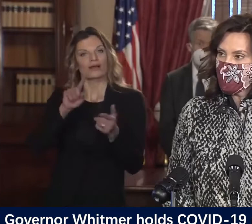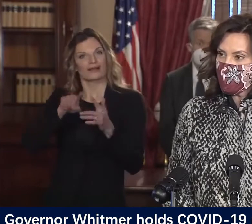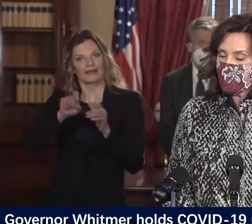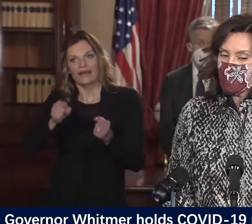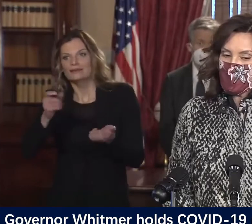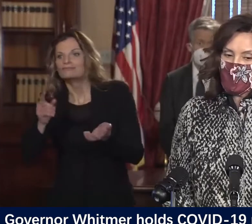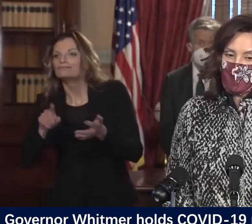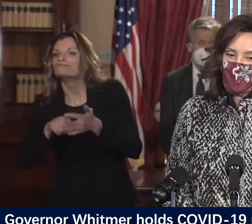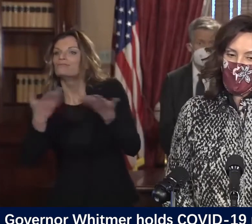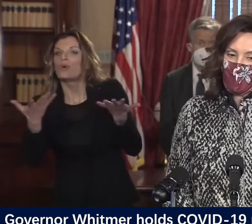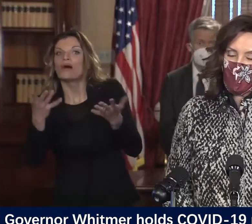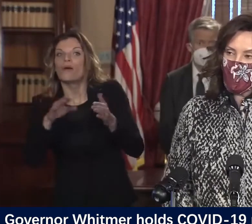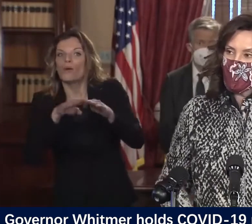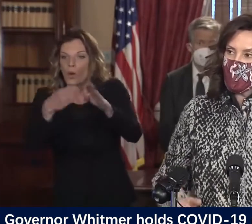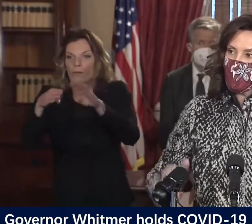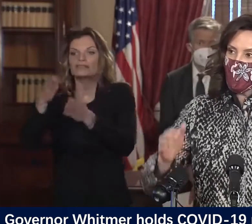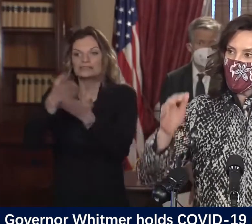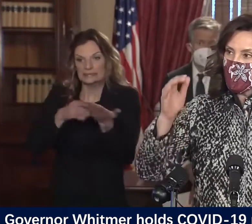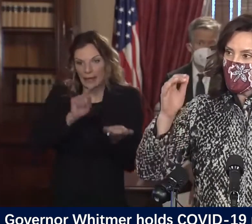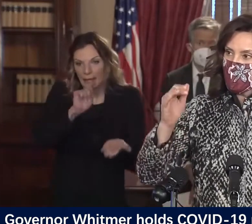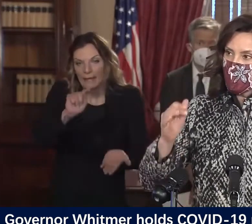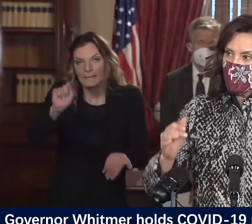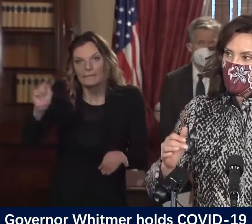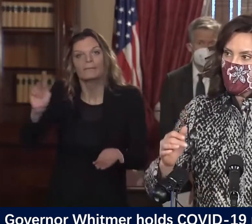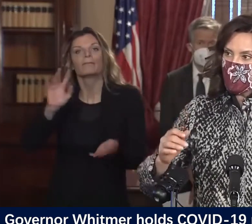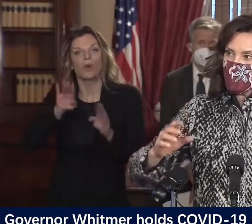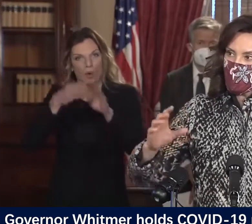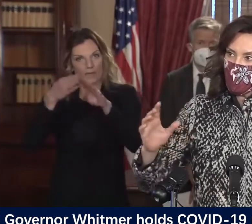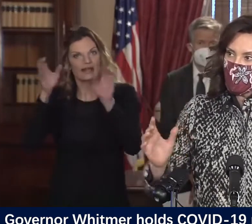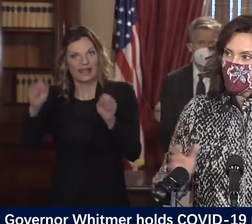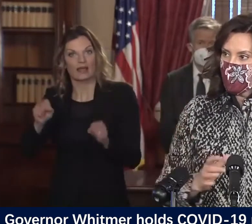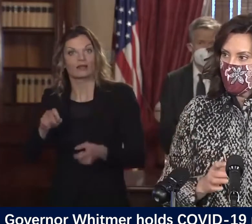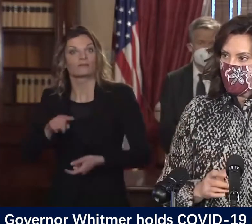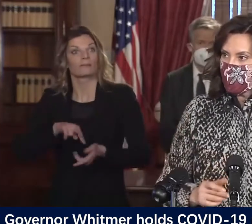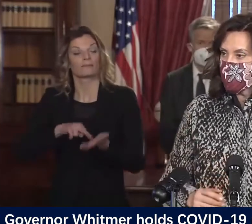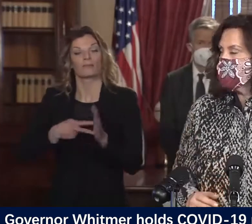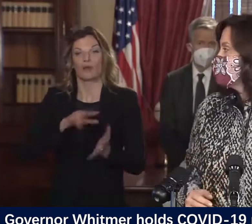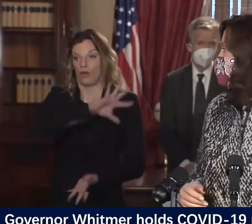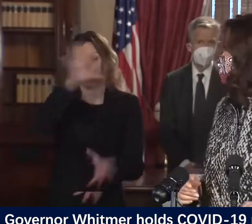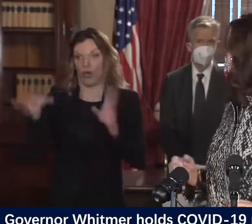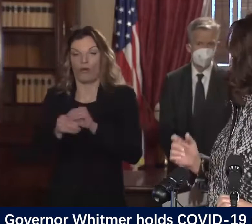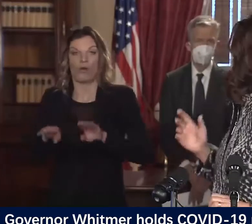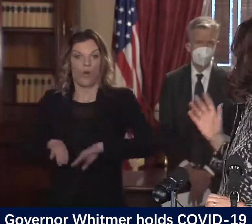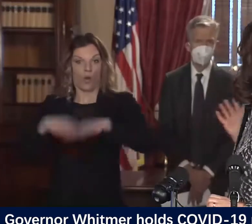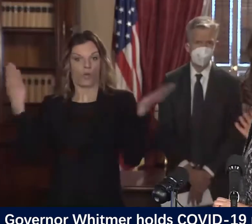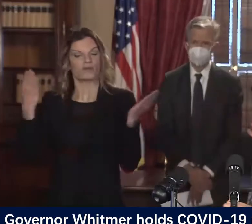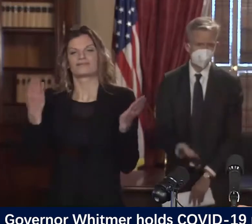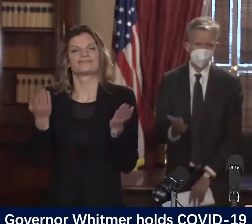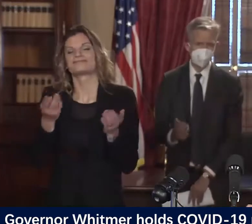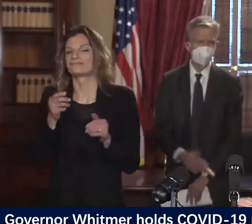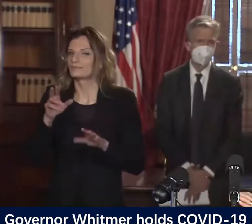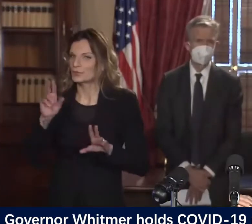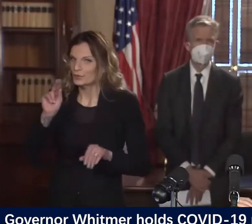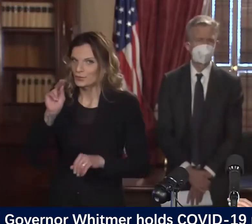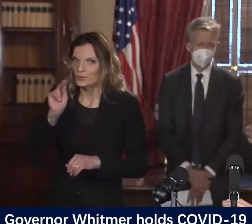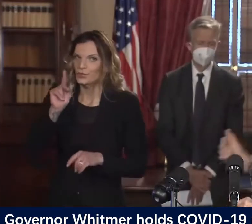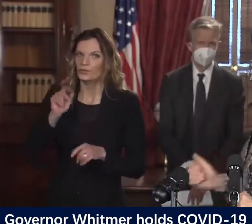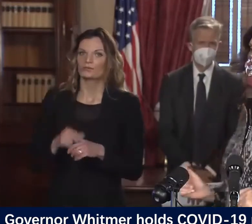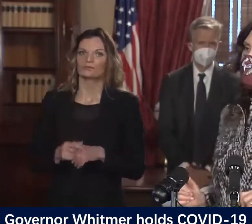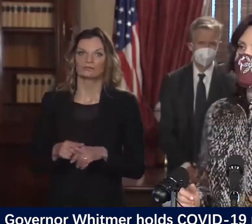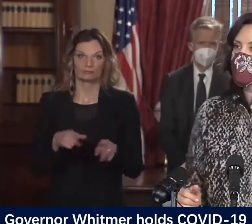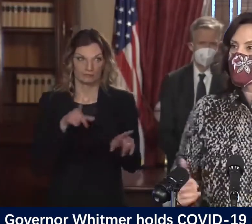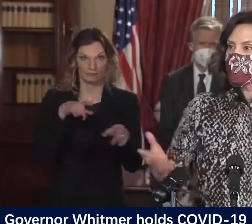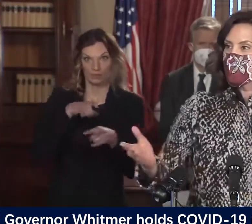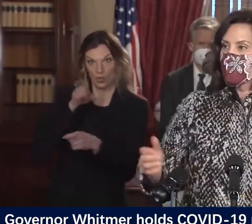will do so, but that it will be in a methodical way, not just all in one fell swoop. But if Director Gordon, did I get it?